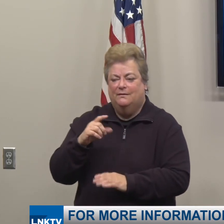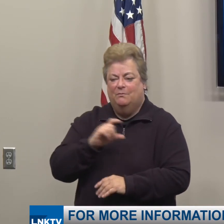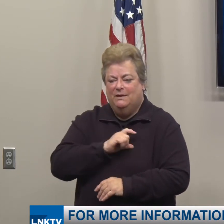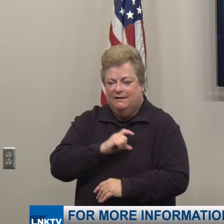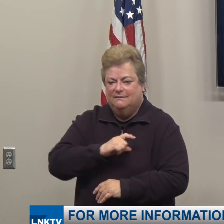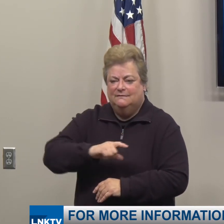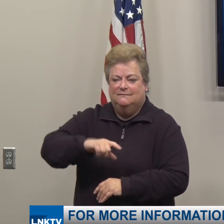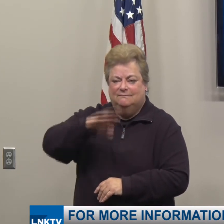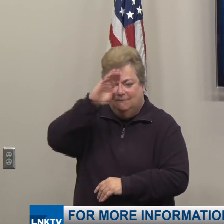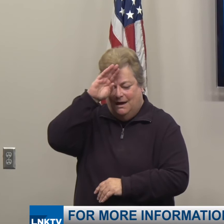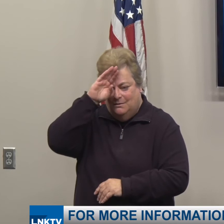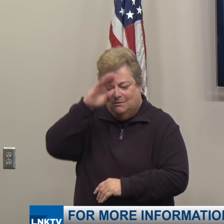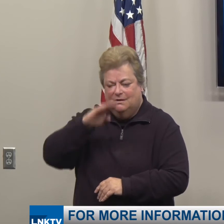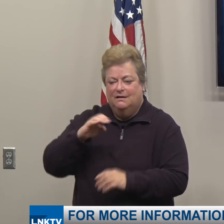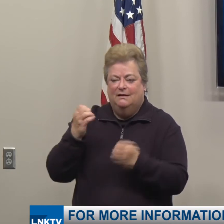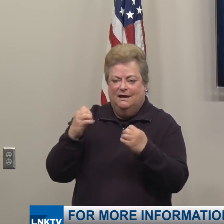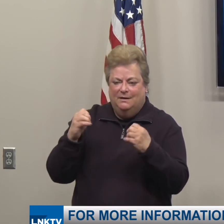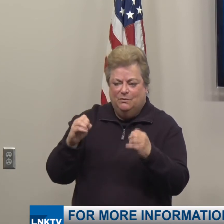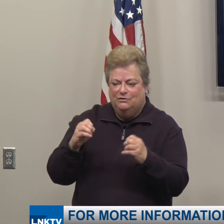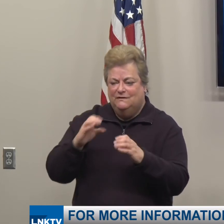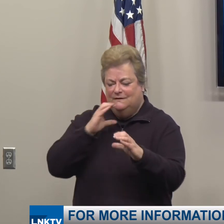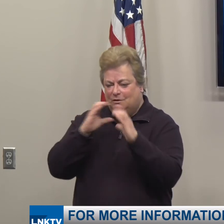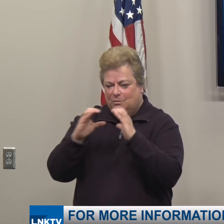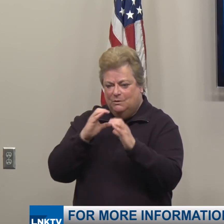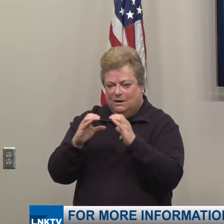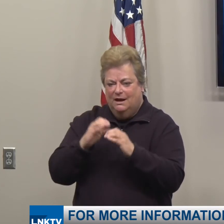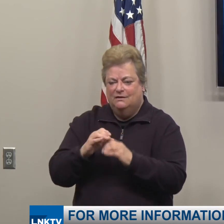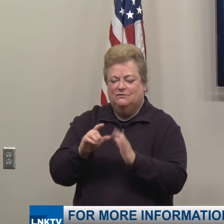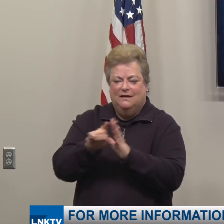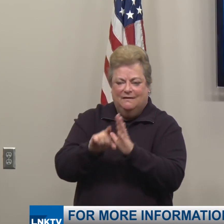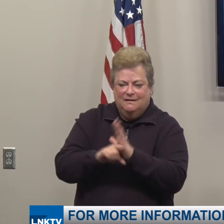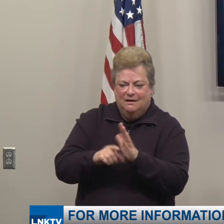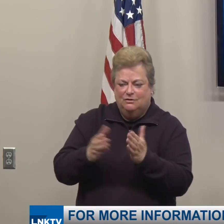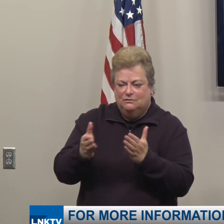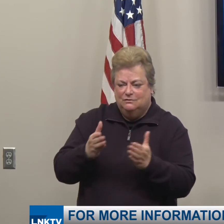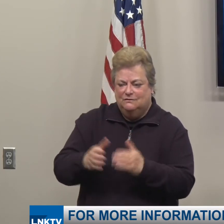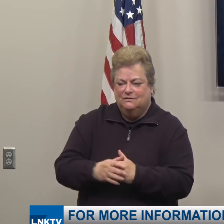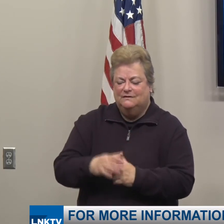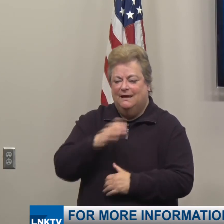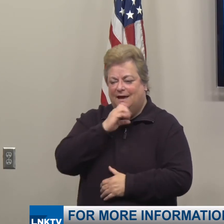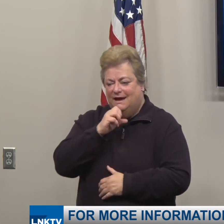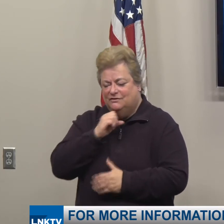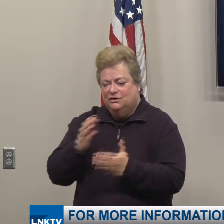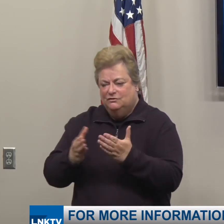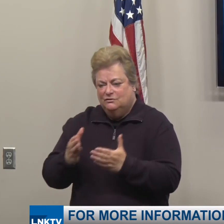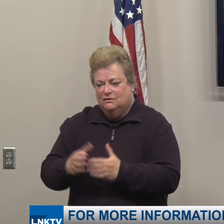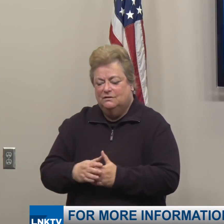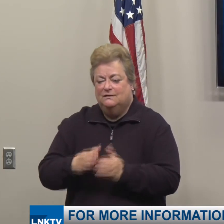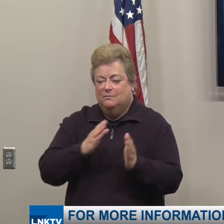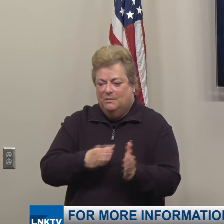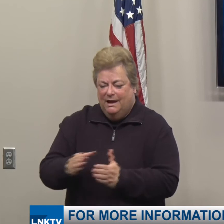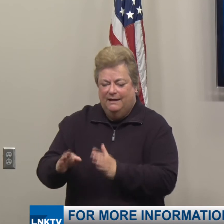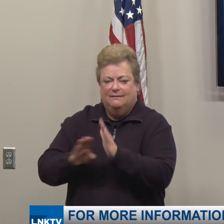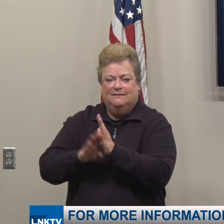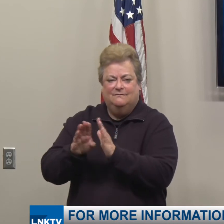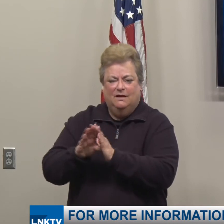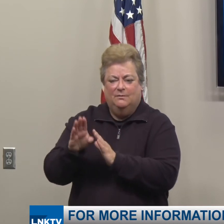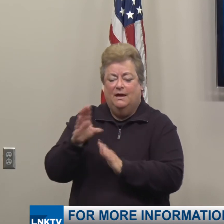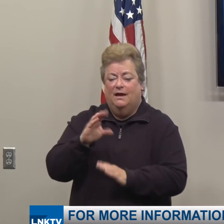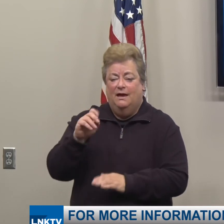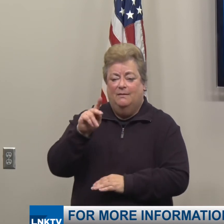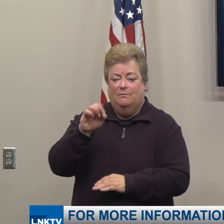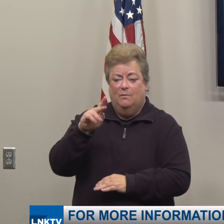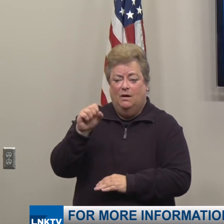fire protection, emergency communications, legal services, aging services, planning and development, and parks